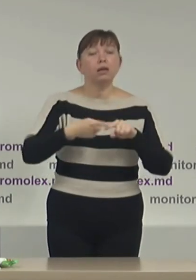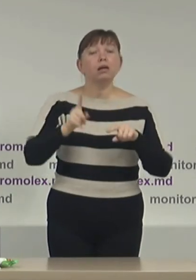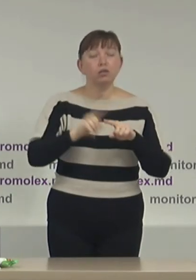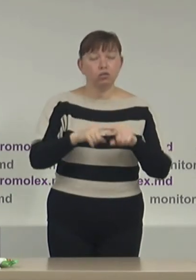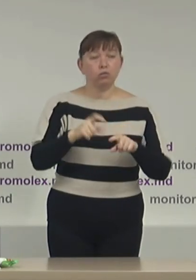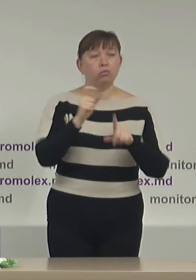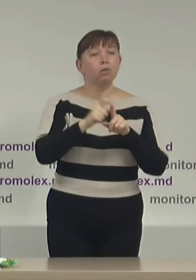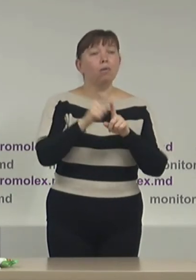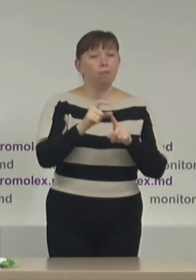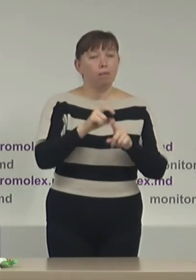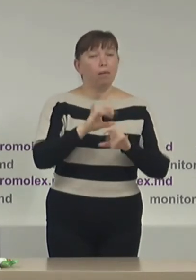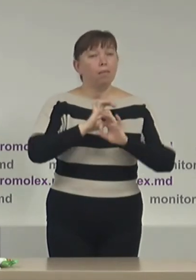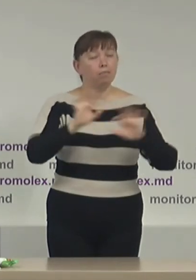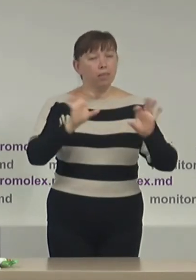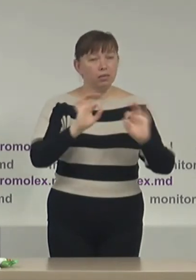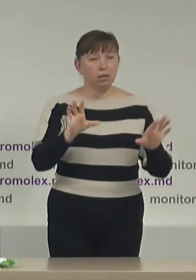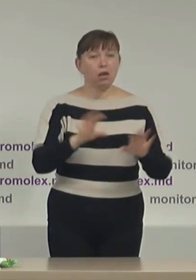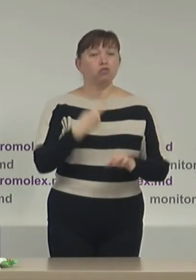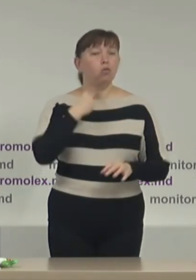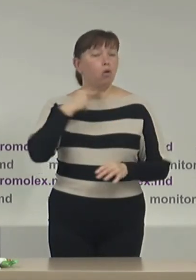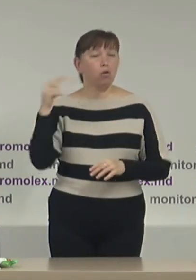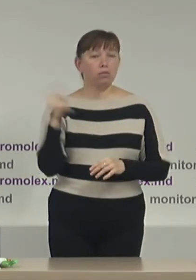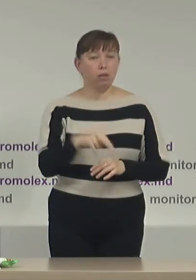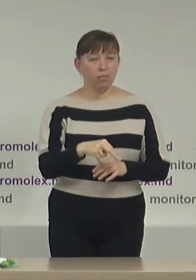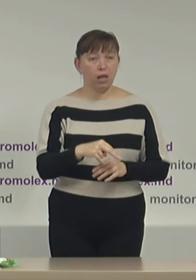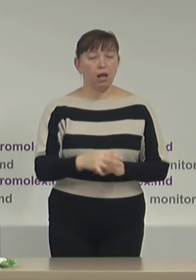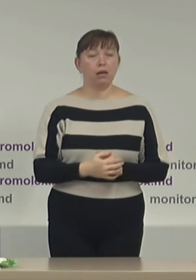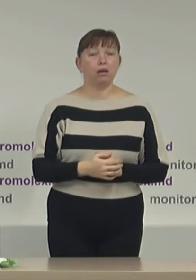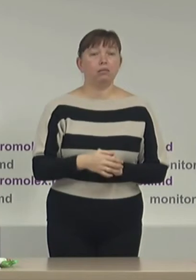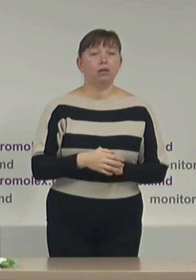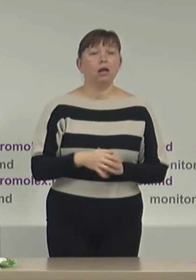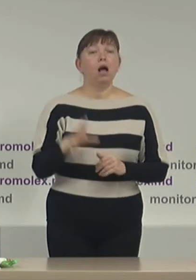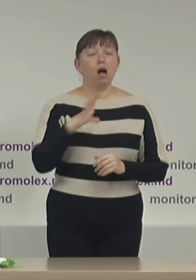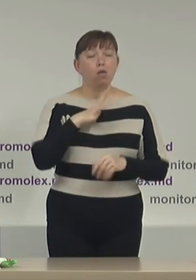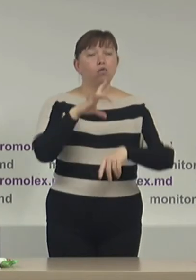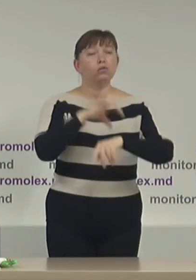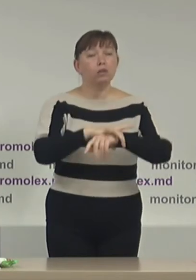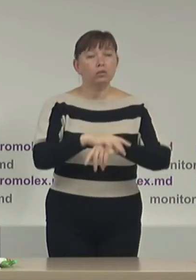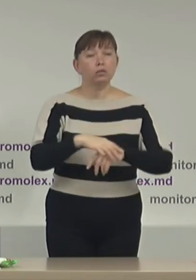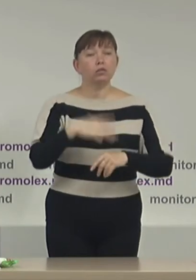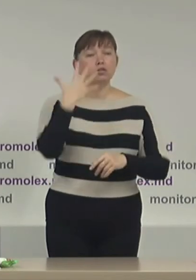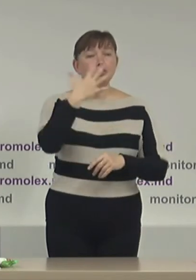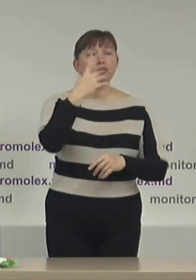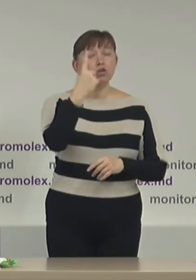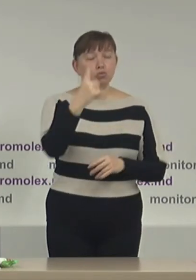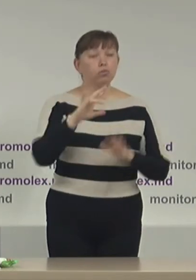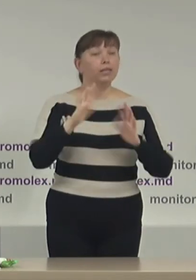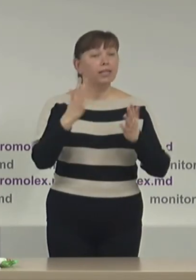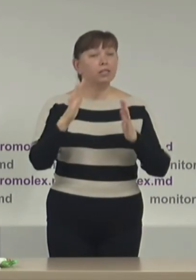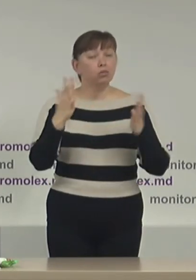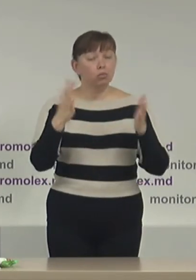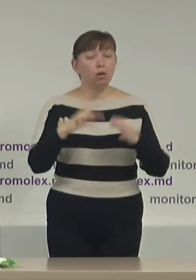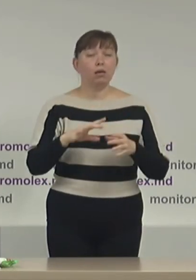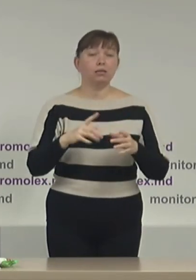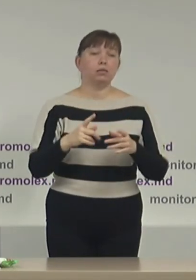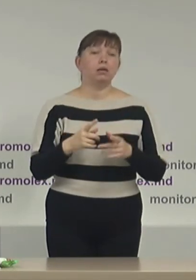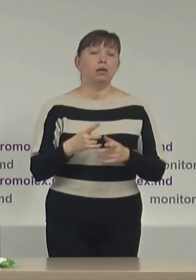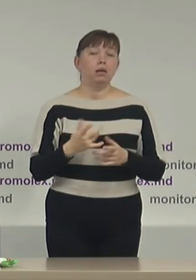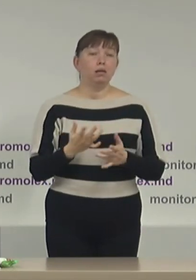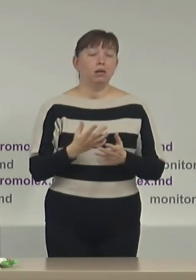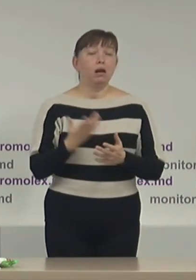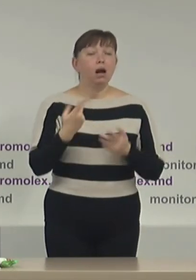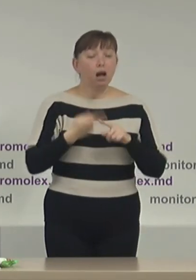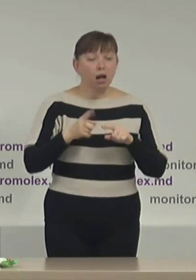this type of message is still used. At least 51 cases